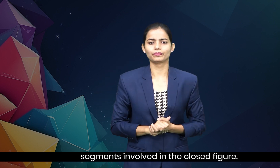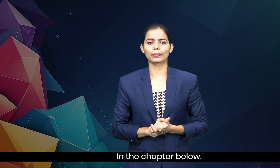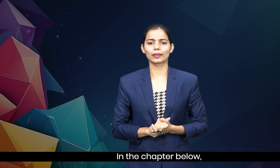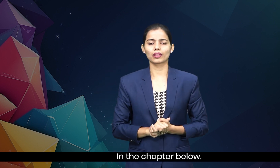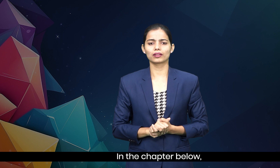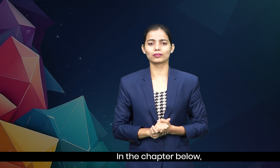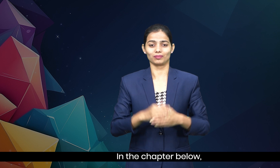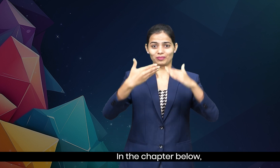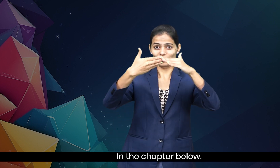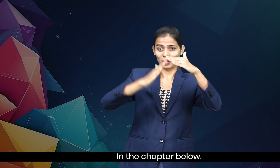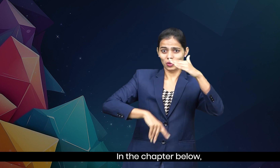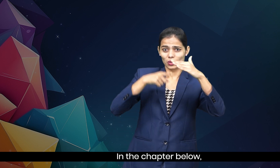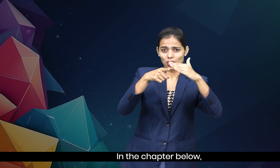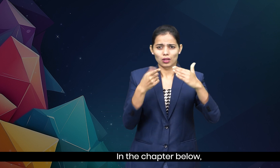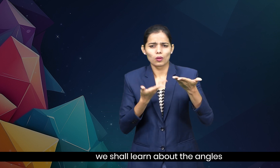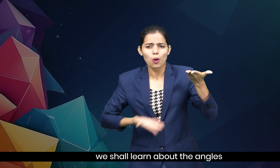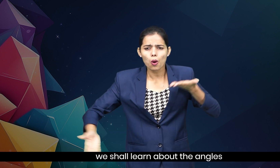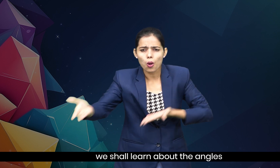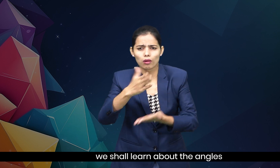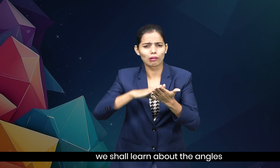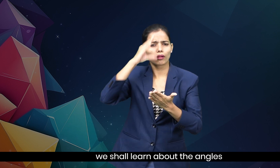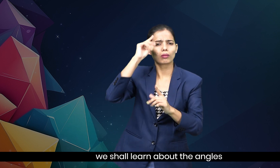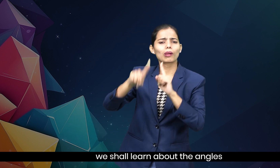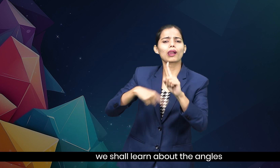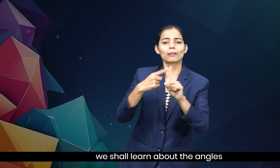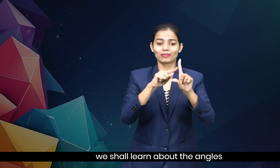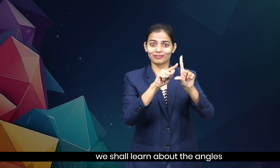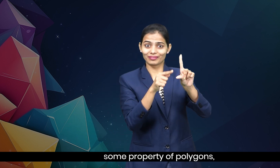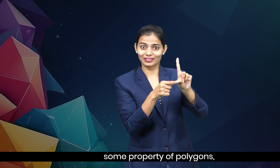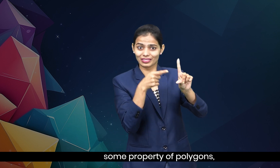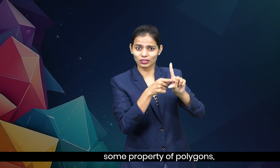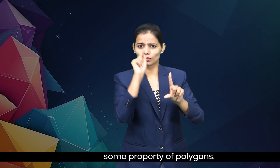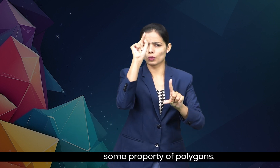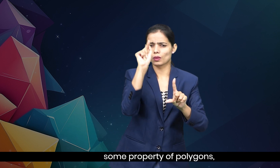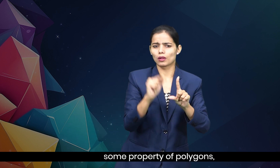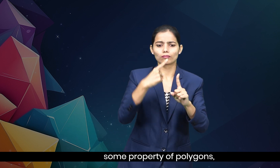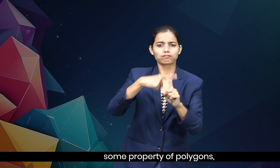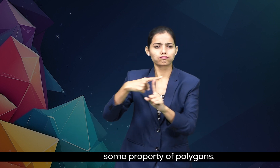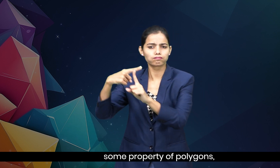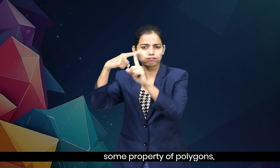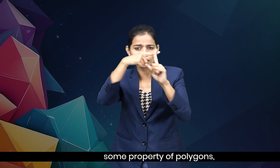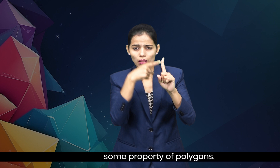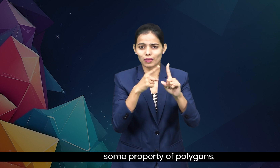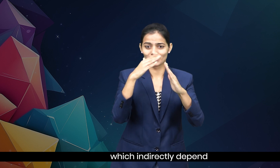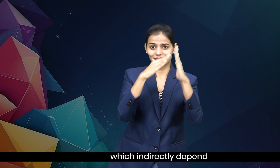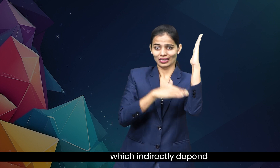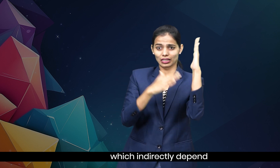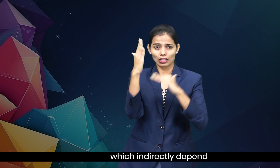In the chapter below, we shall learn about the angle sum property of polygons, which